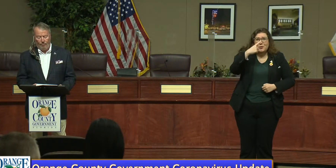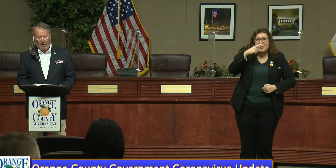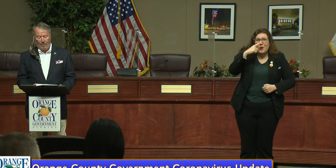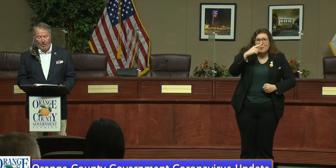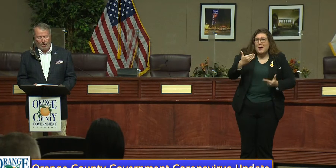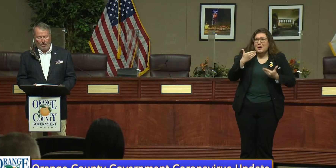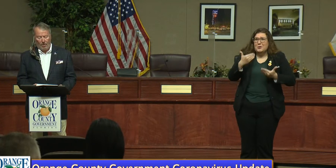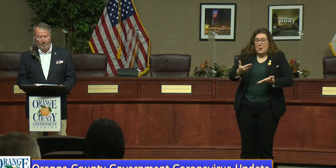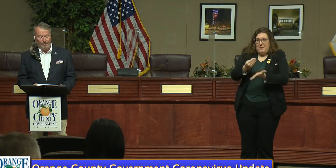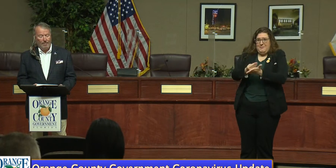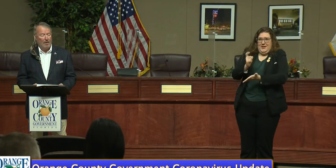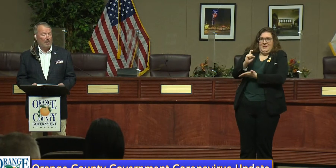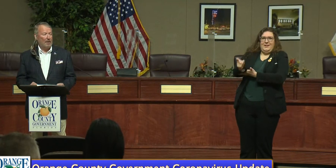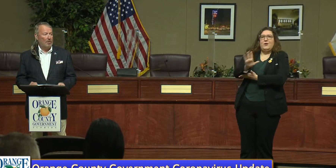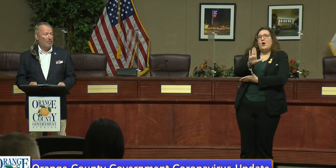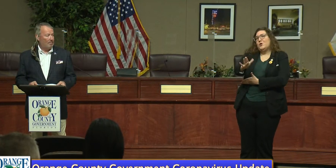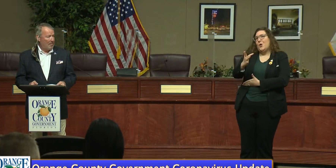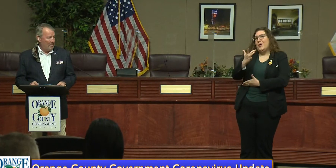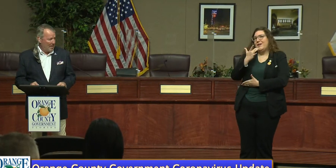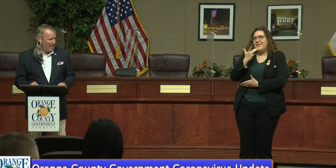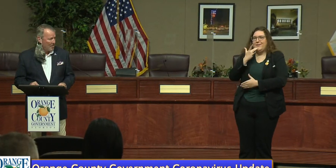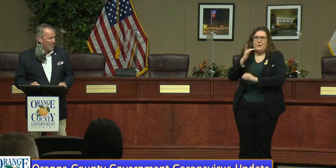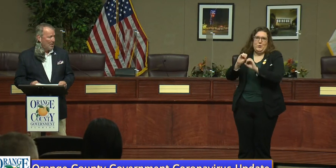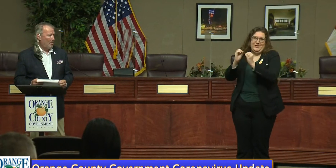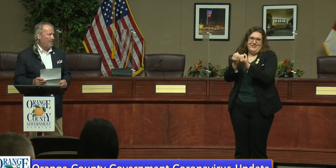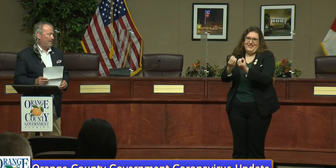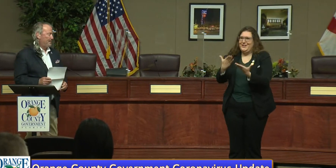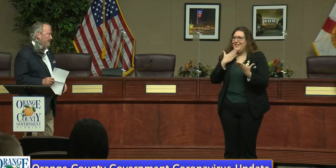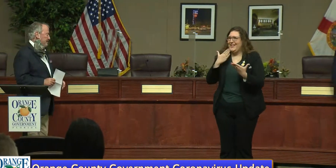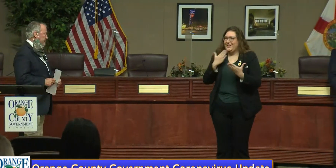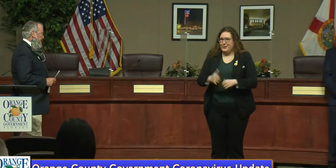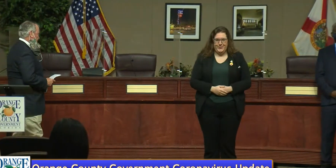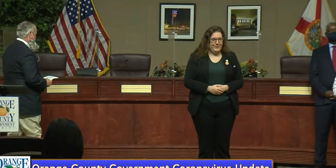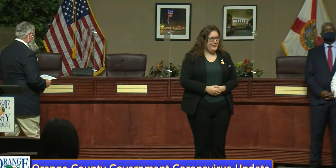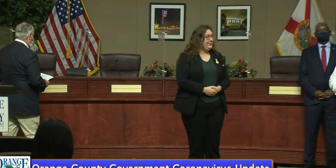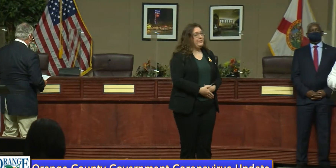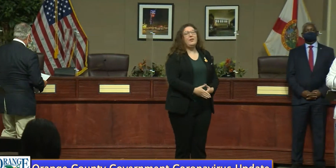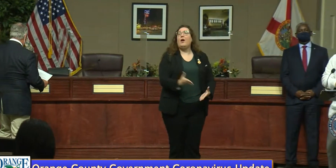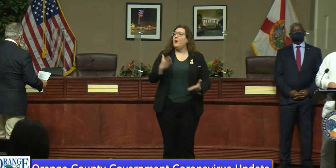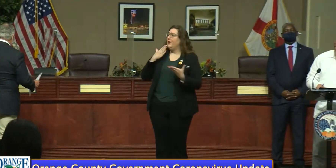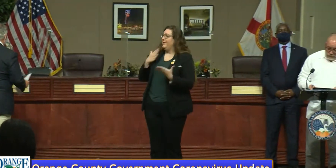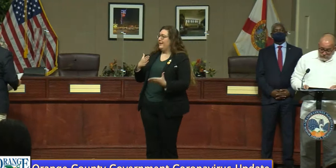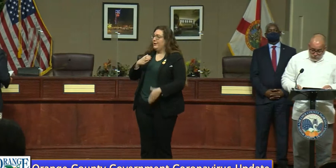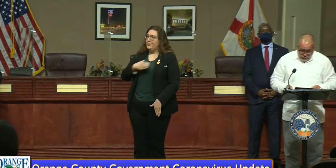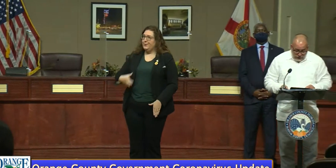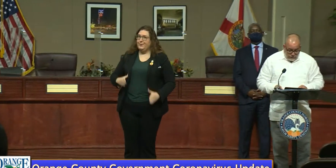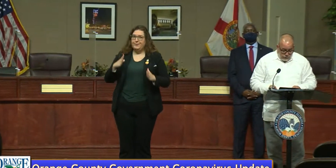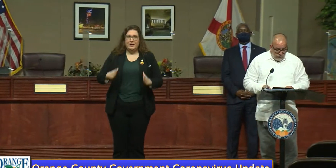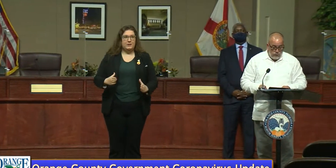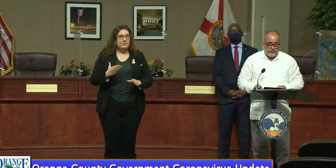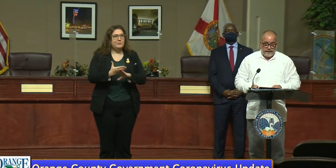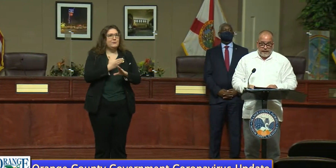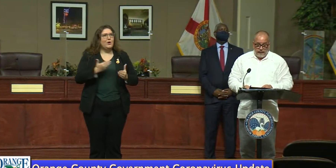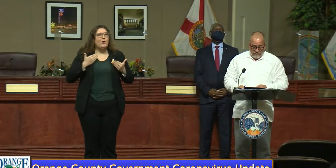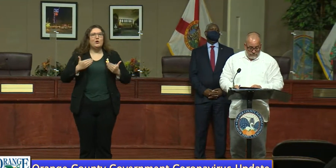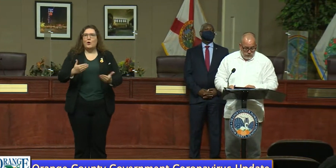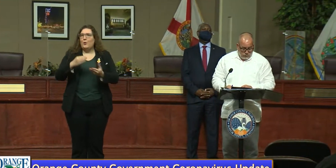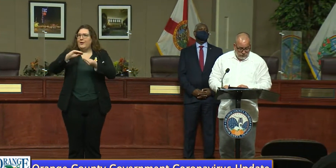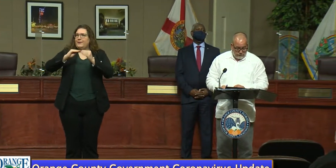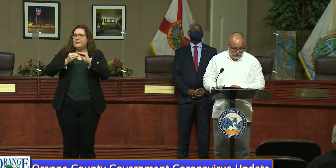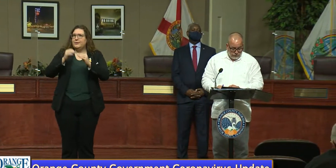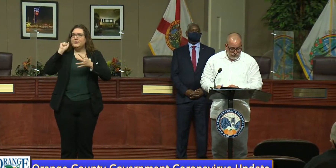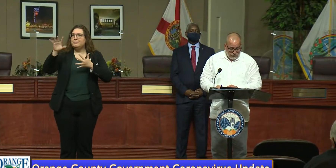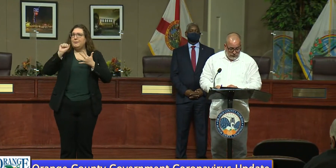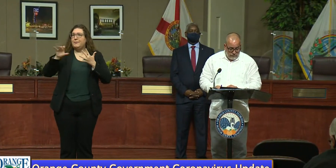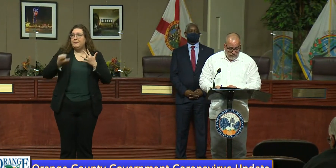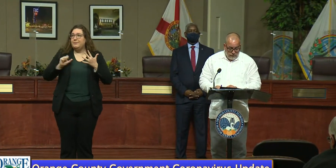your favorite charity. Thank you, and thank you, Dr. Pino. Thank you, Mayor. So before we get into the numbers, and I have a few numbers